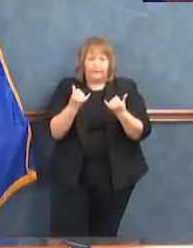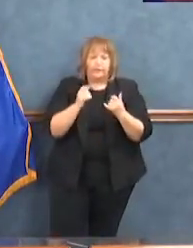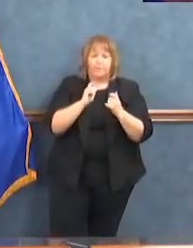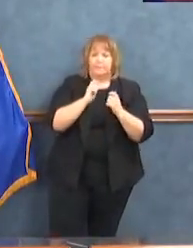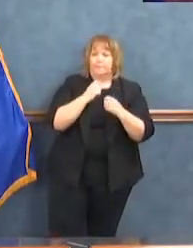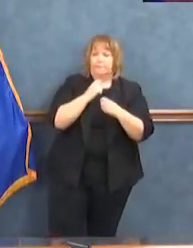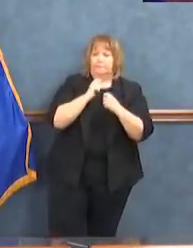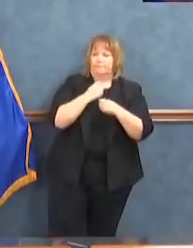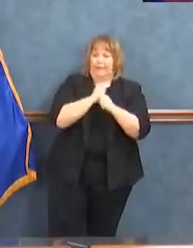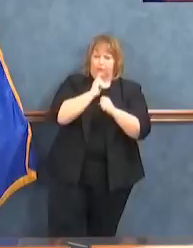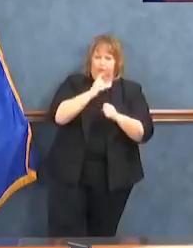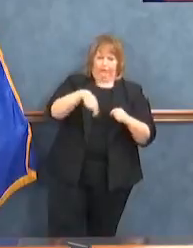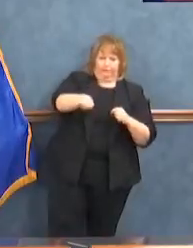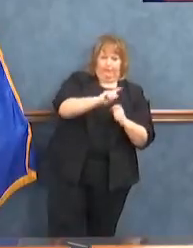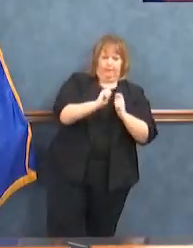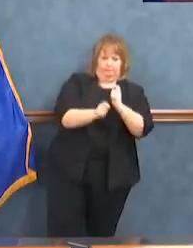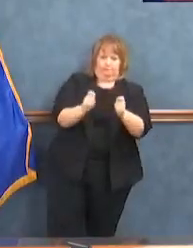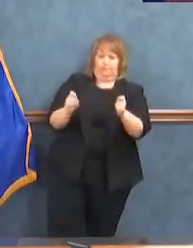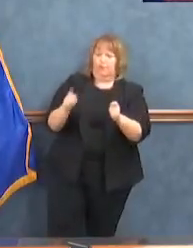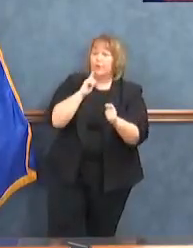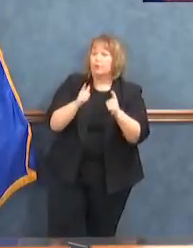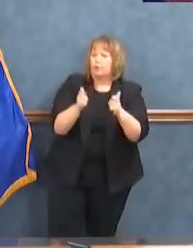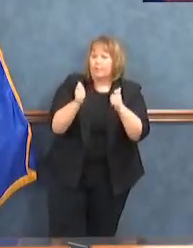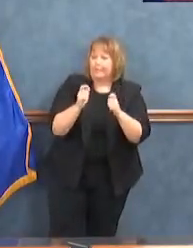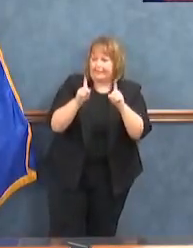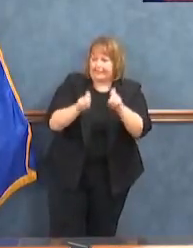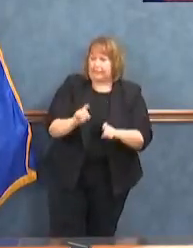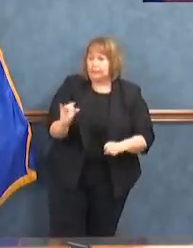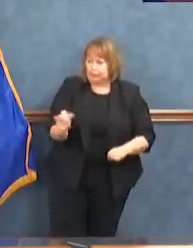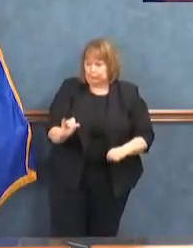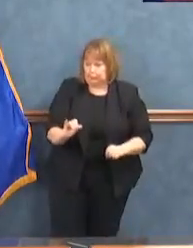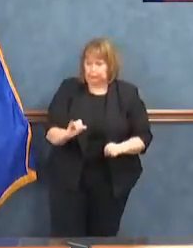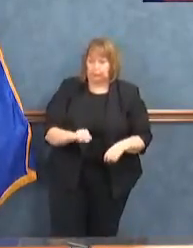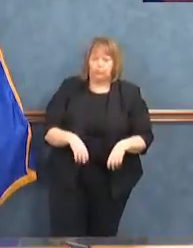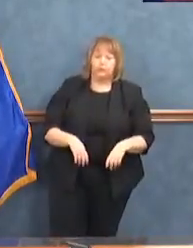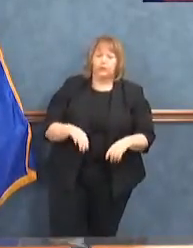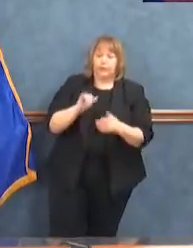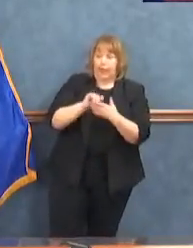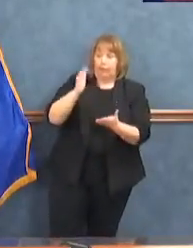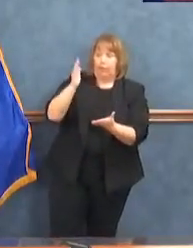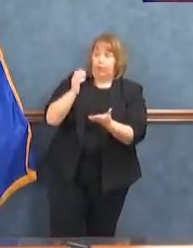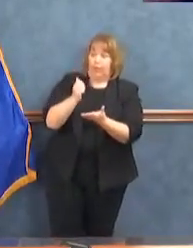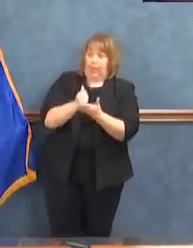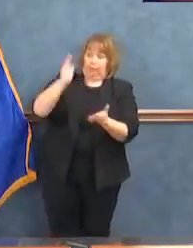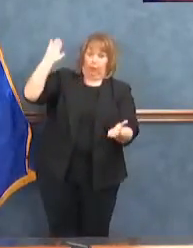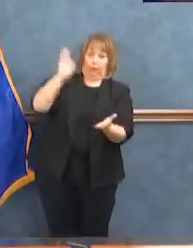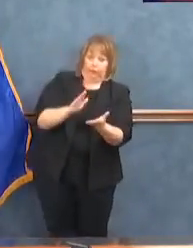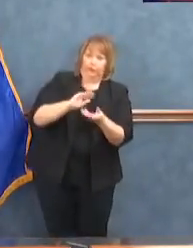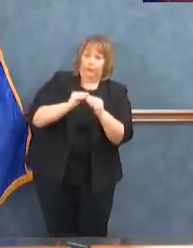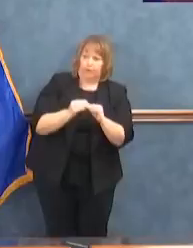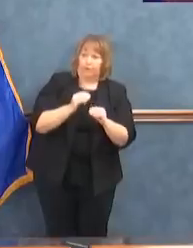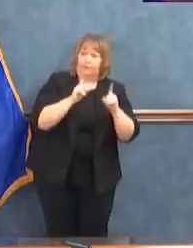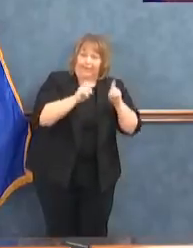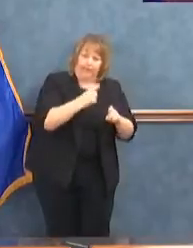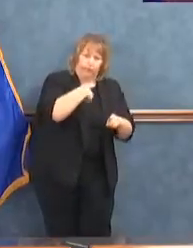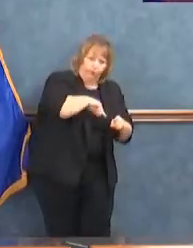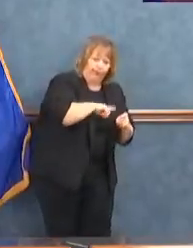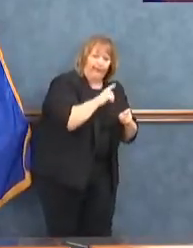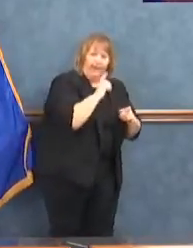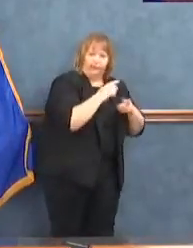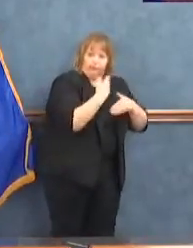well. So to answer your question, yes, it's something that we are working on a daily basis,